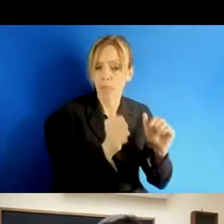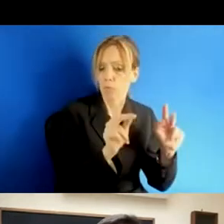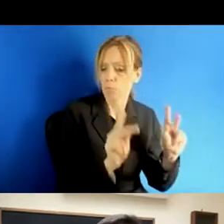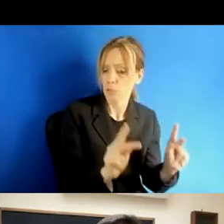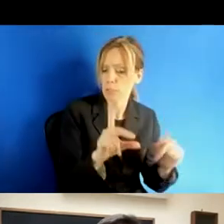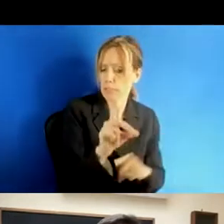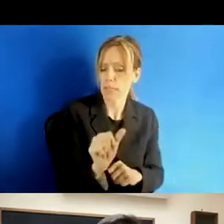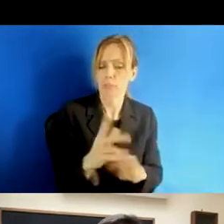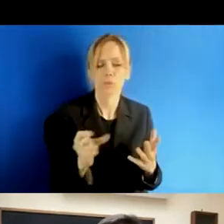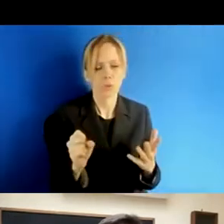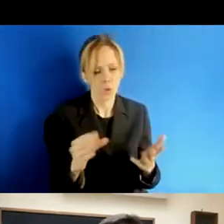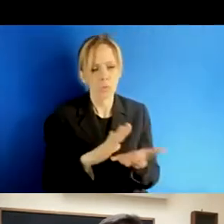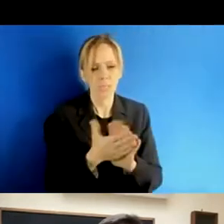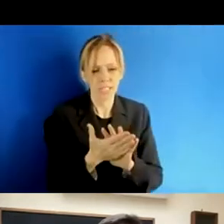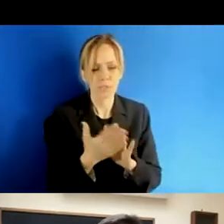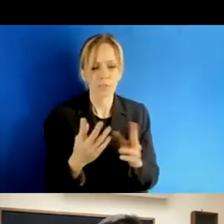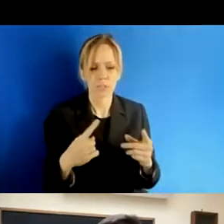difficult category to occupy.